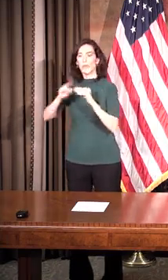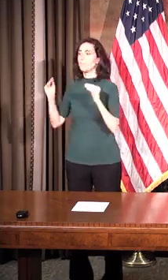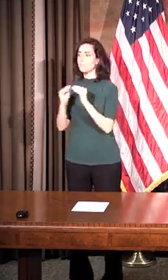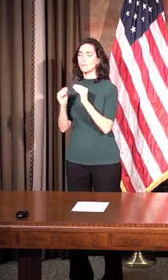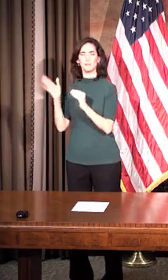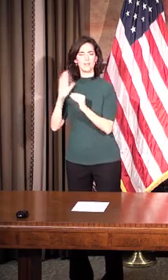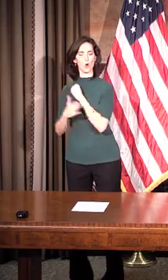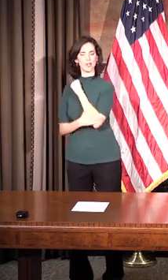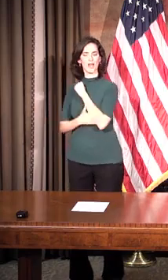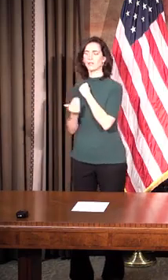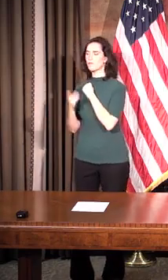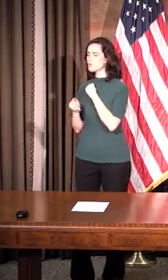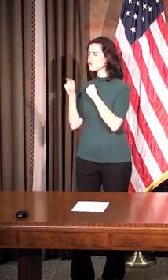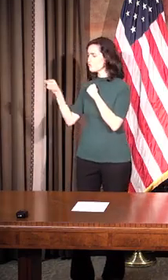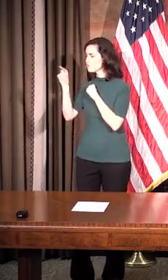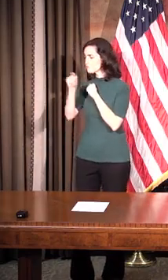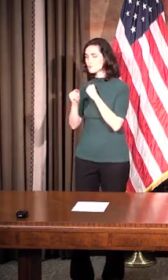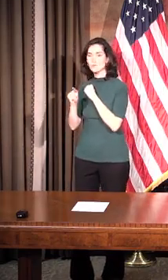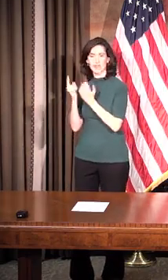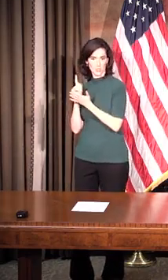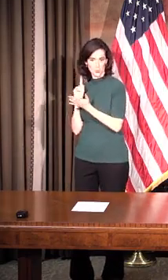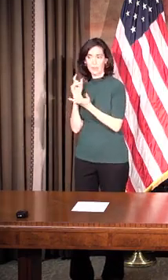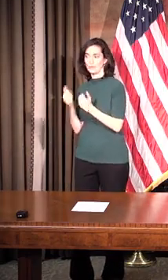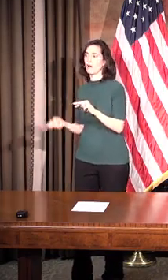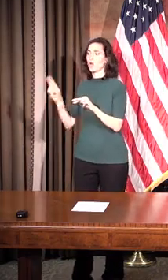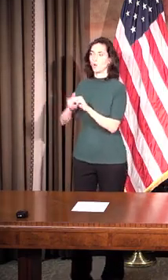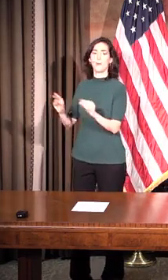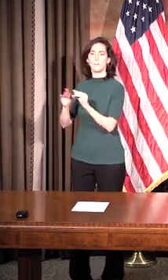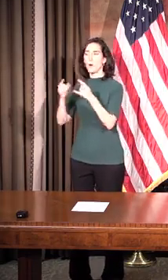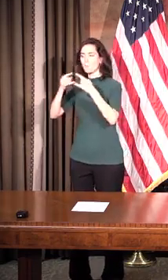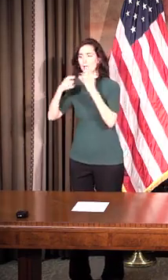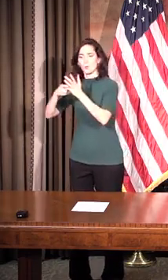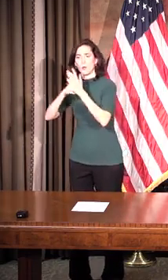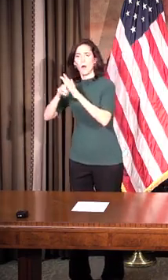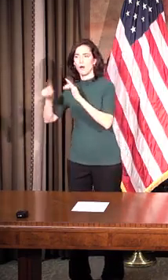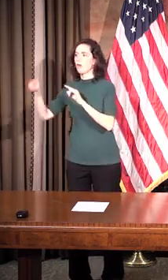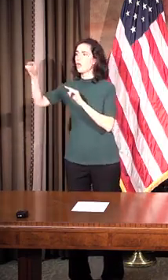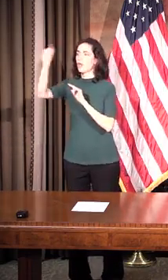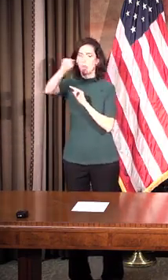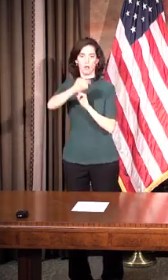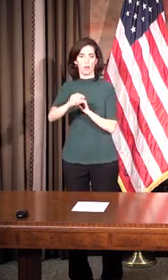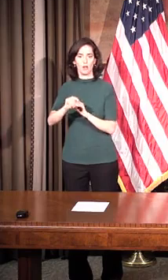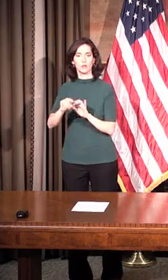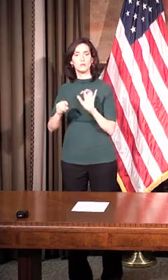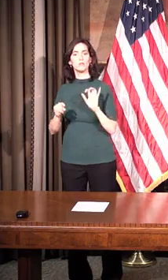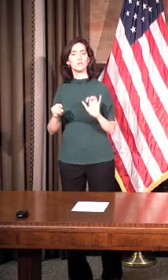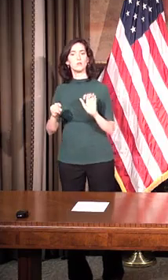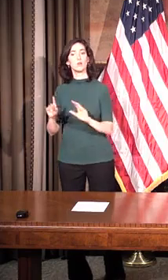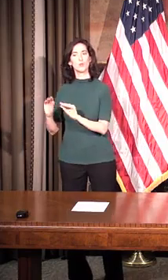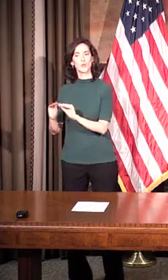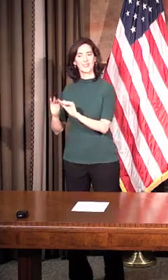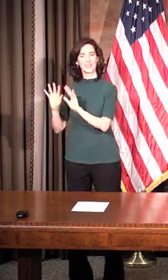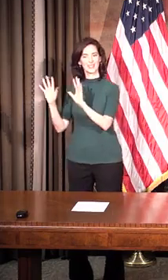did last week. So it is very clear that the anticipated and predicted